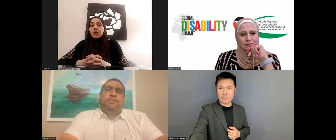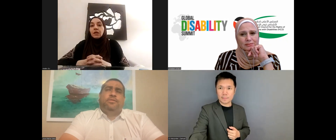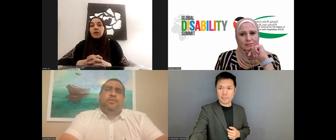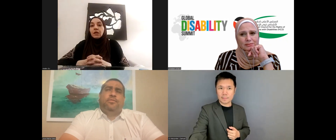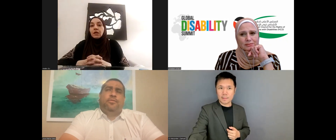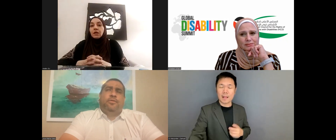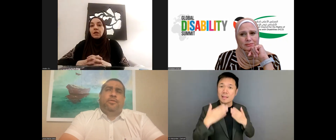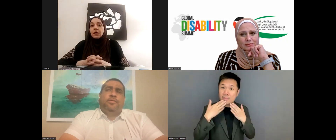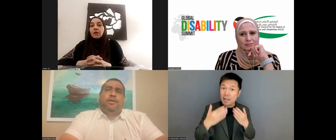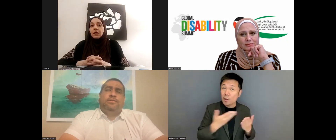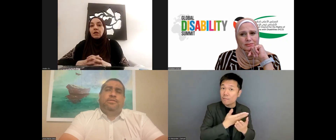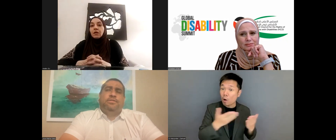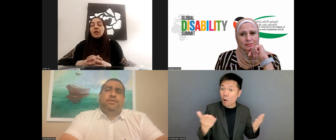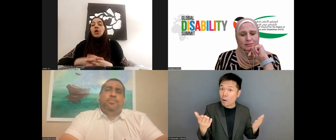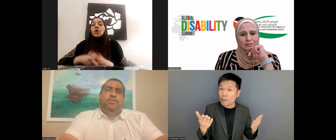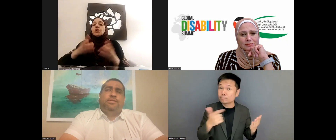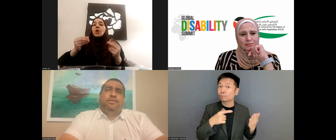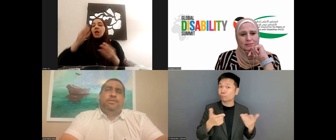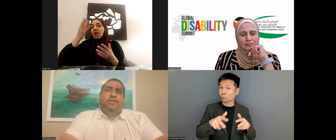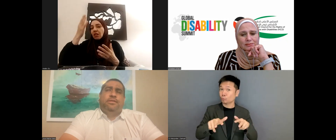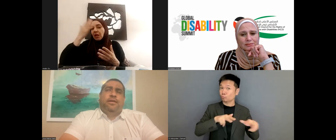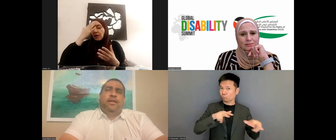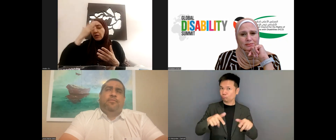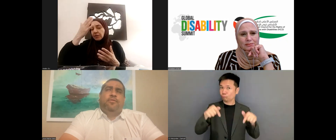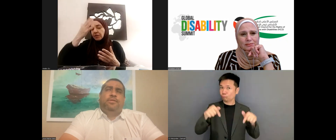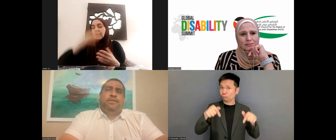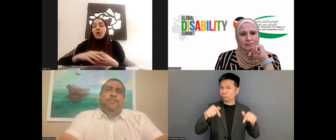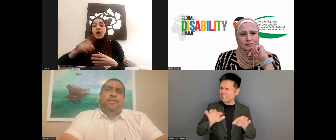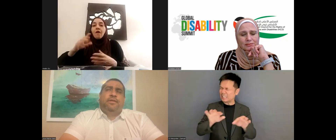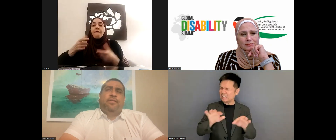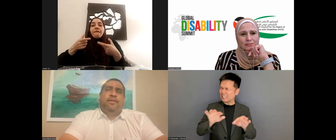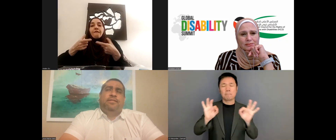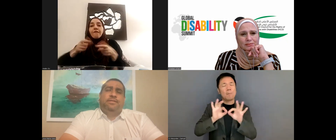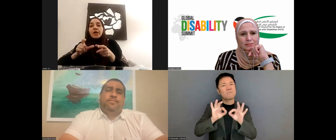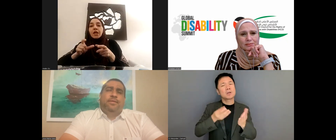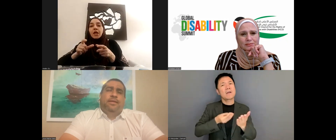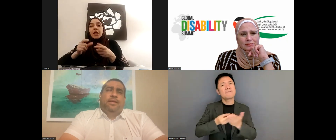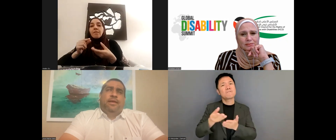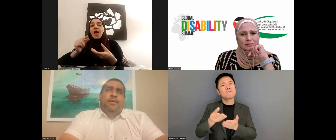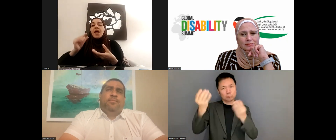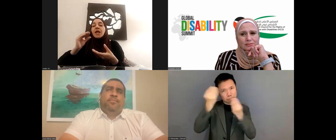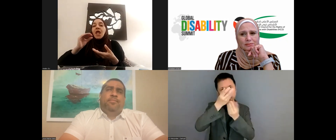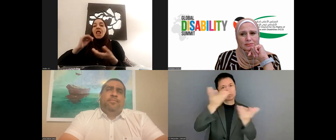everyone on this call for organizing such an important and informative event.